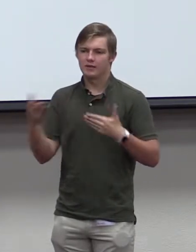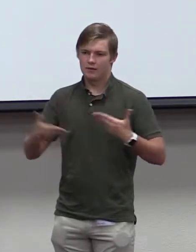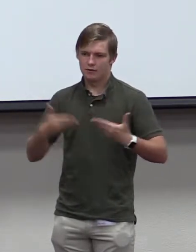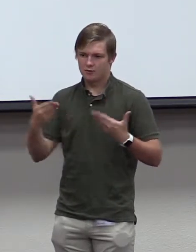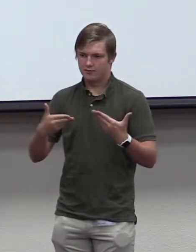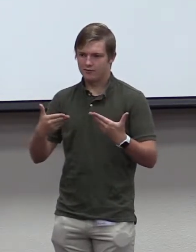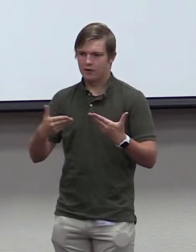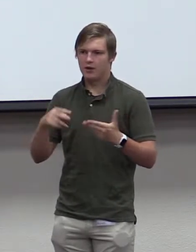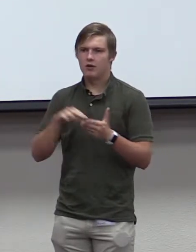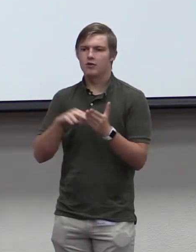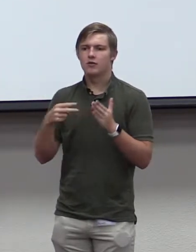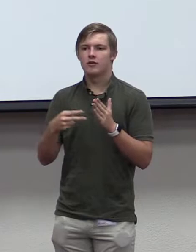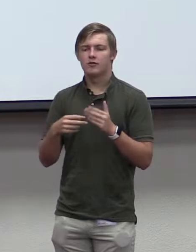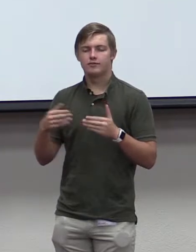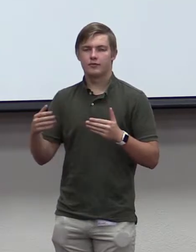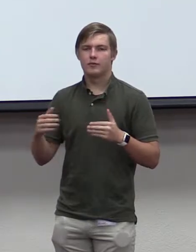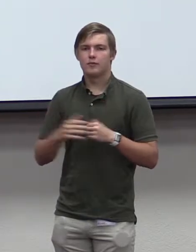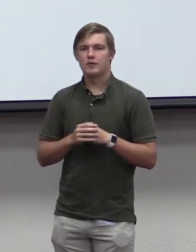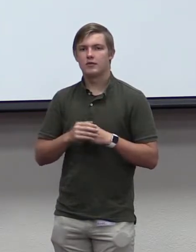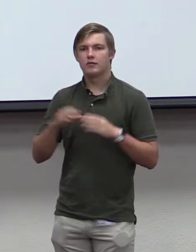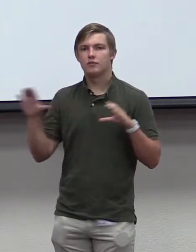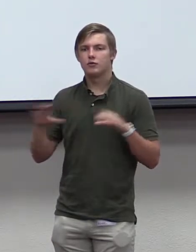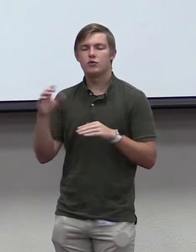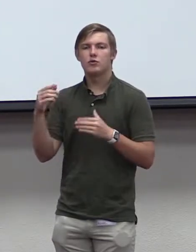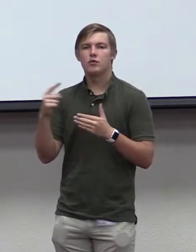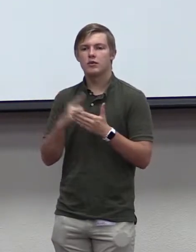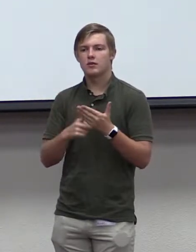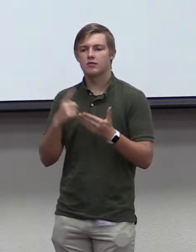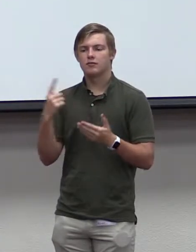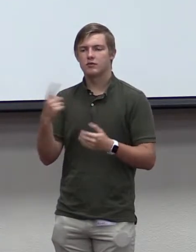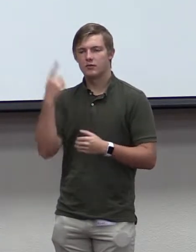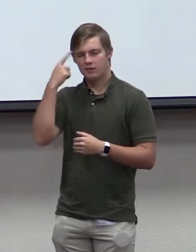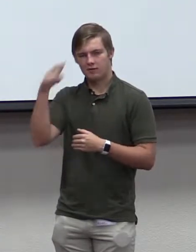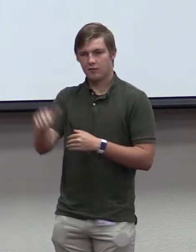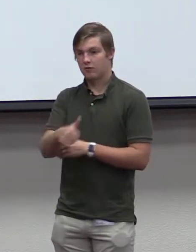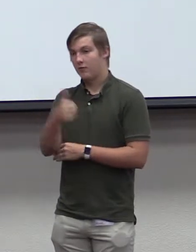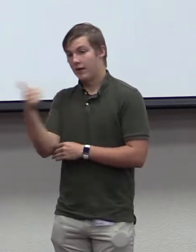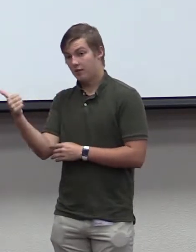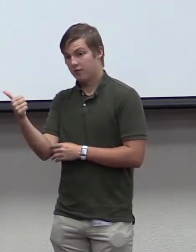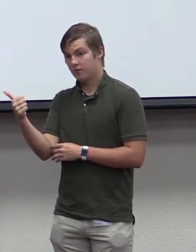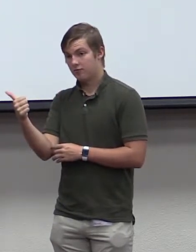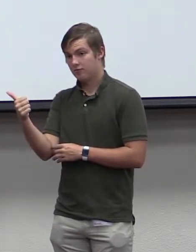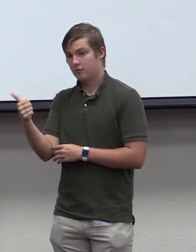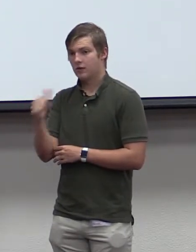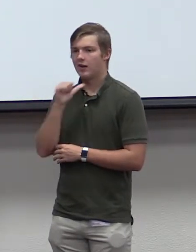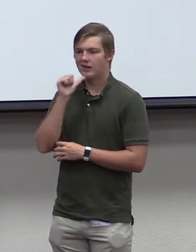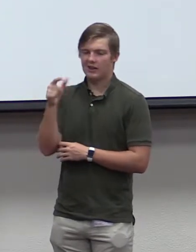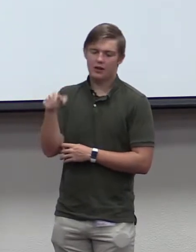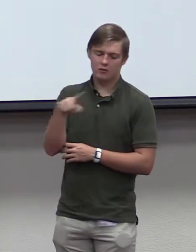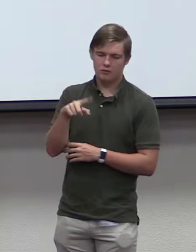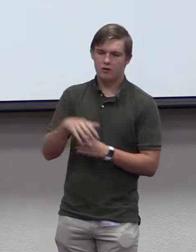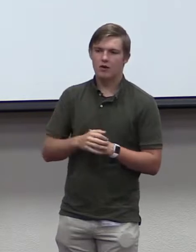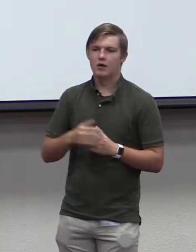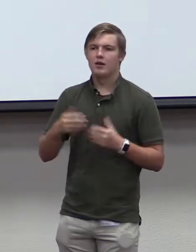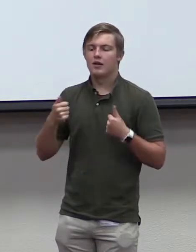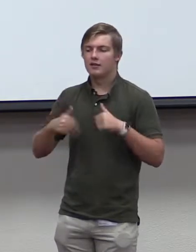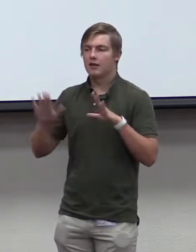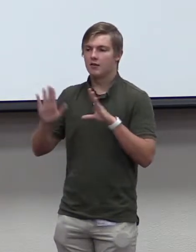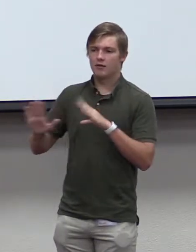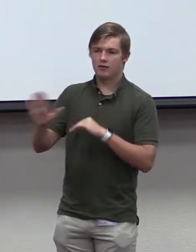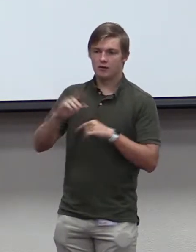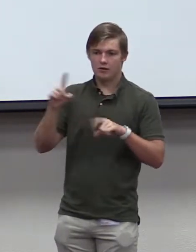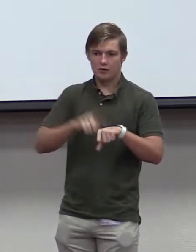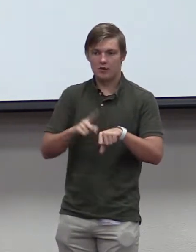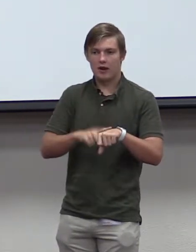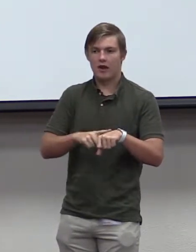Serving is the act of doing something for someone else. That's someone, of course, not being yourself. It's sacrificing your time and resources